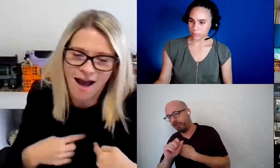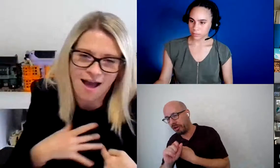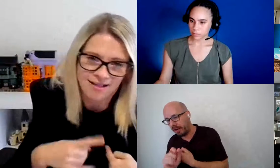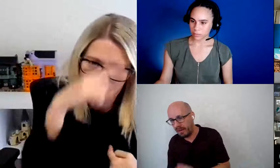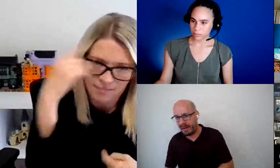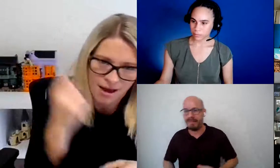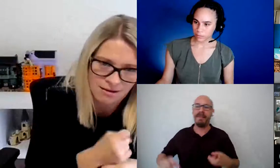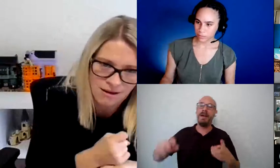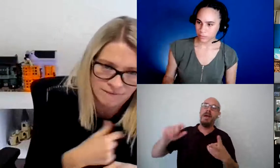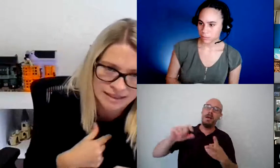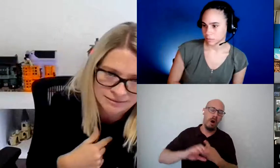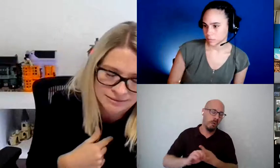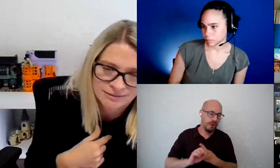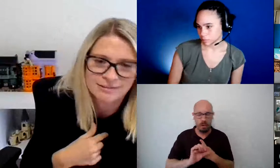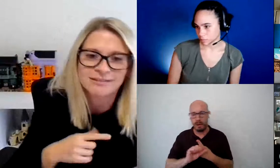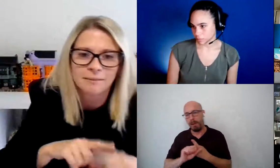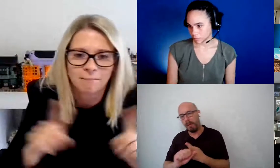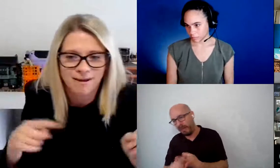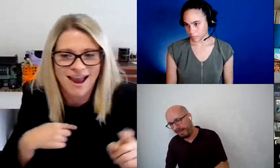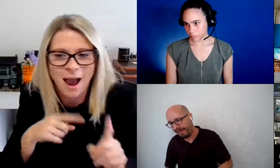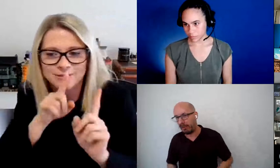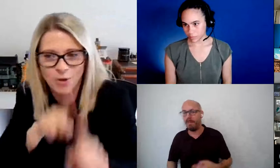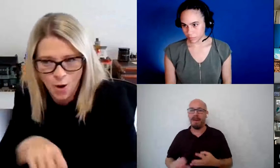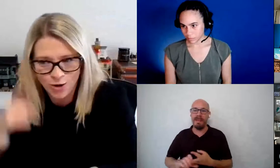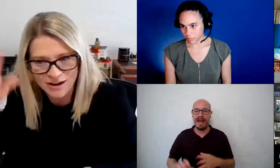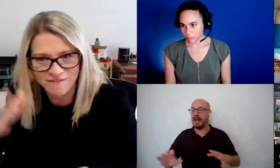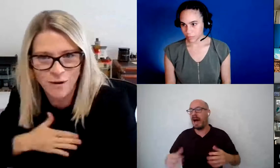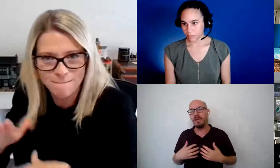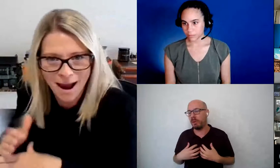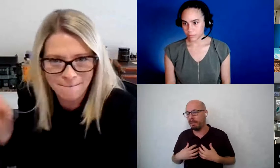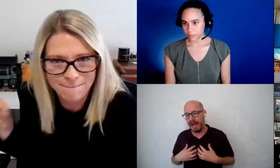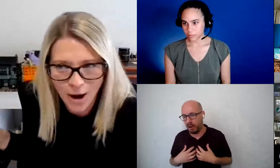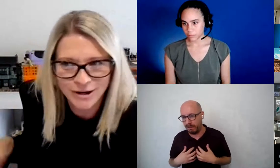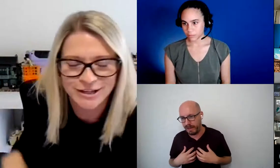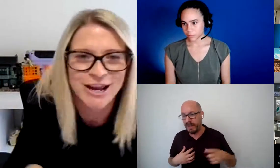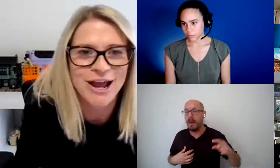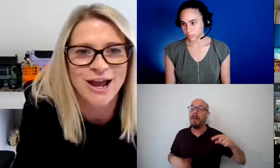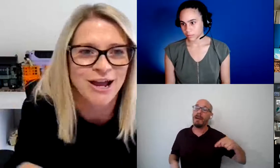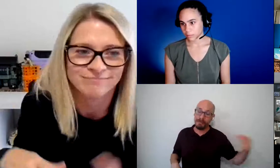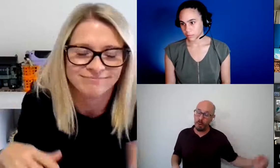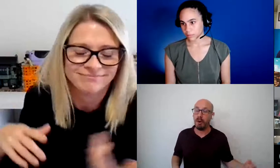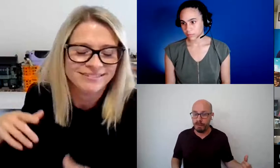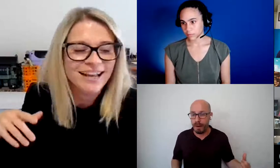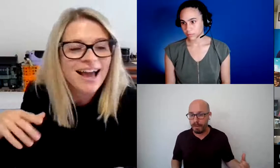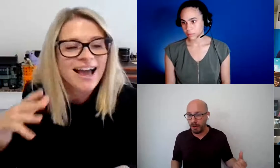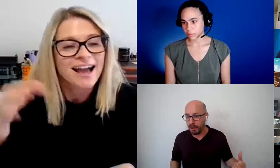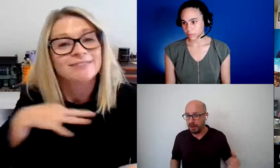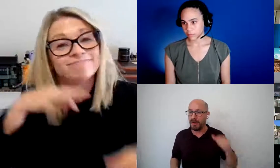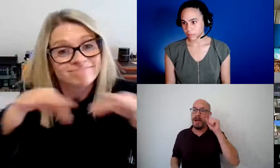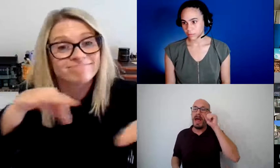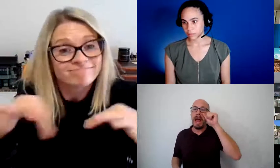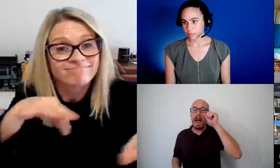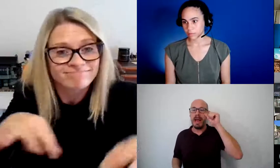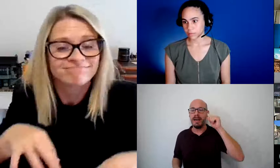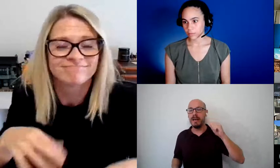extra shot of this, you know, if they want a pump of this syrup and that, and I just want a black coffee, but I have to order for my partner. And